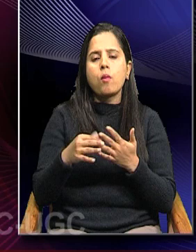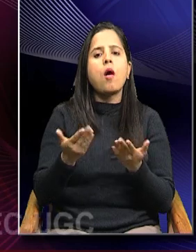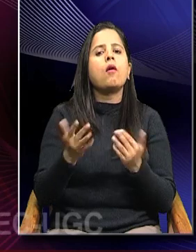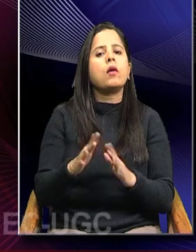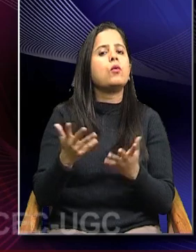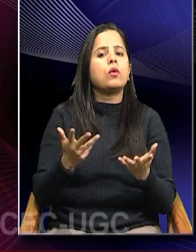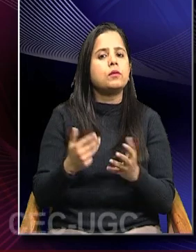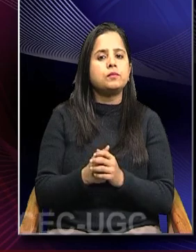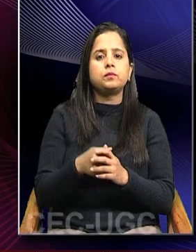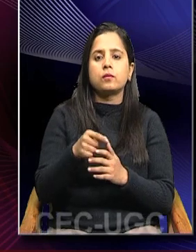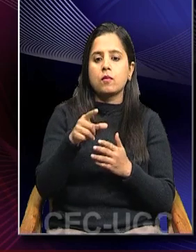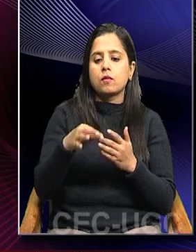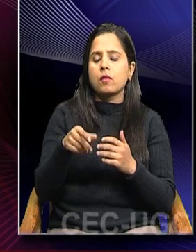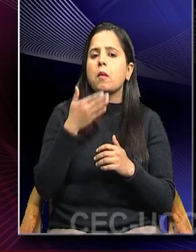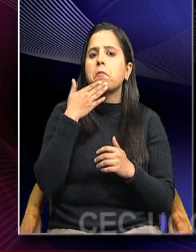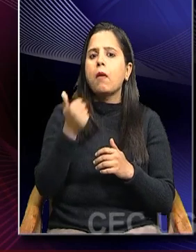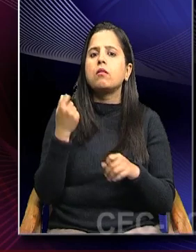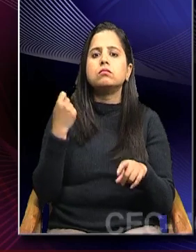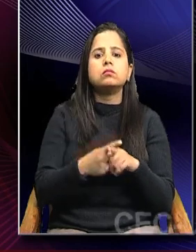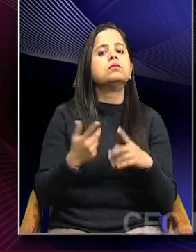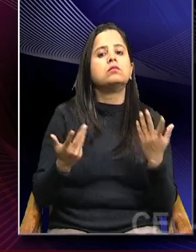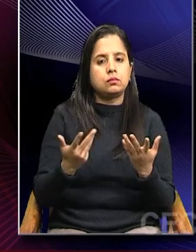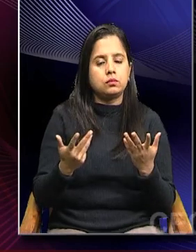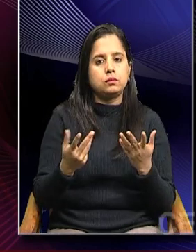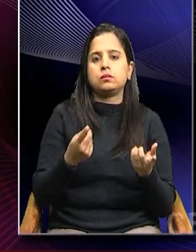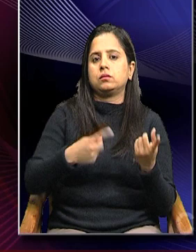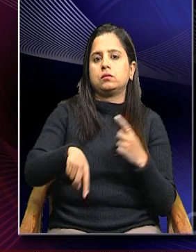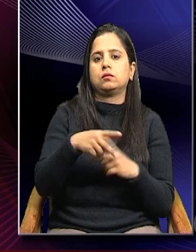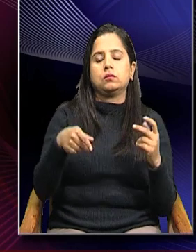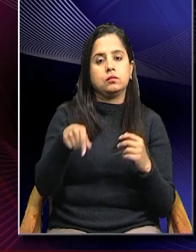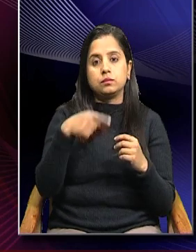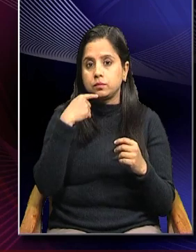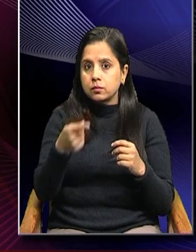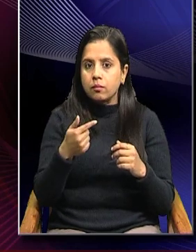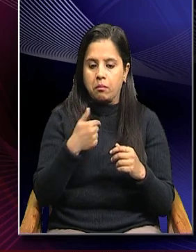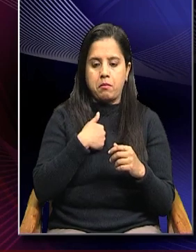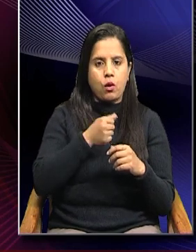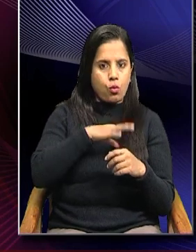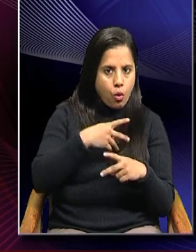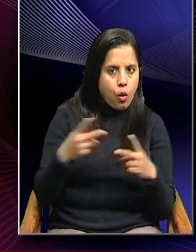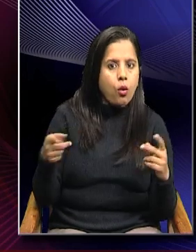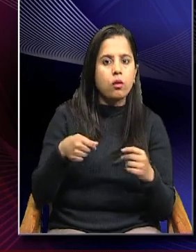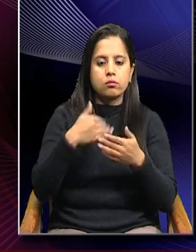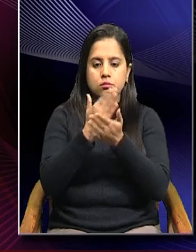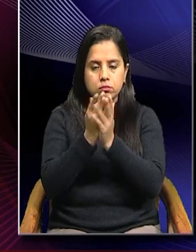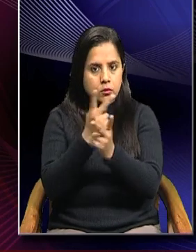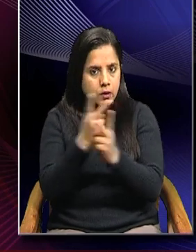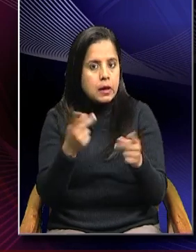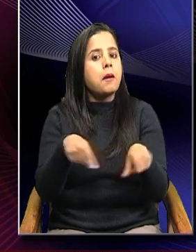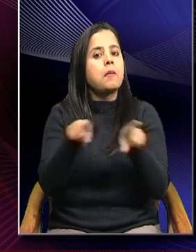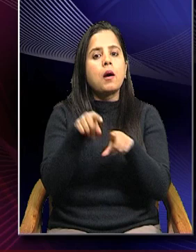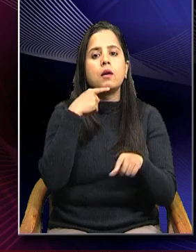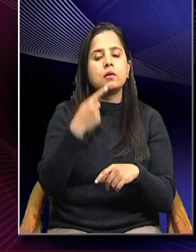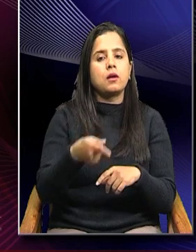with us, and which option is the best suitable in the light of my cost, distribution cost, and also